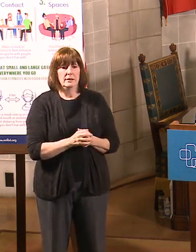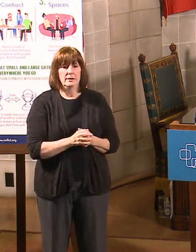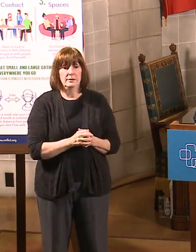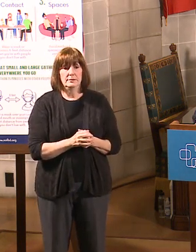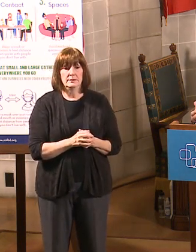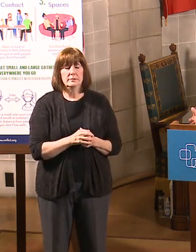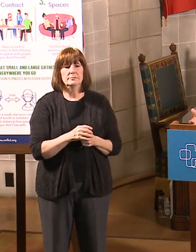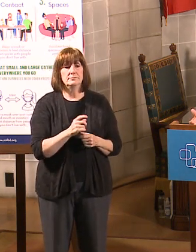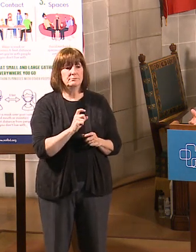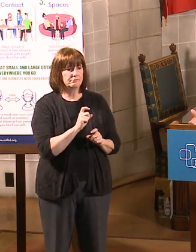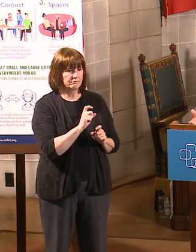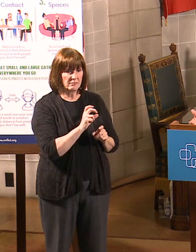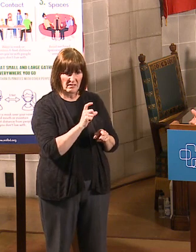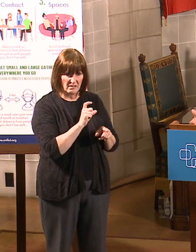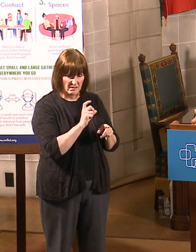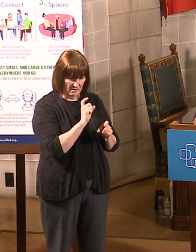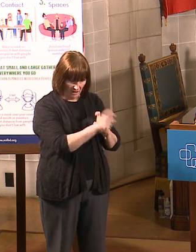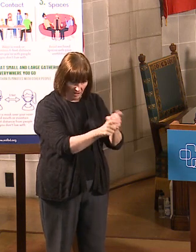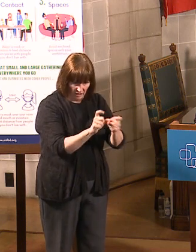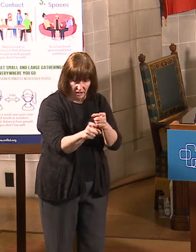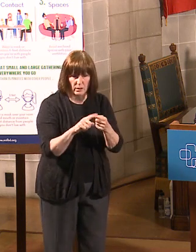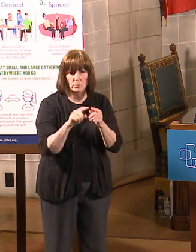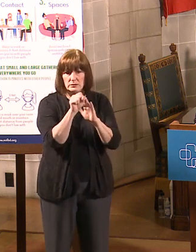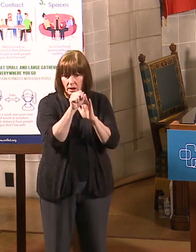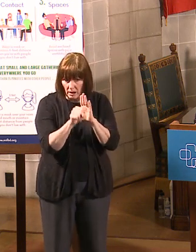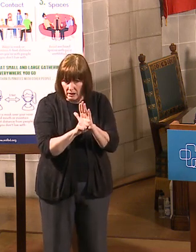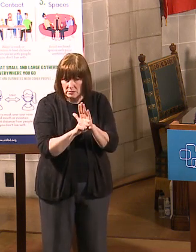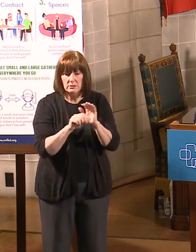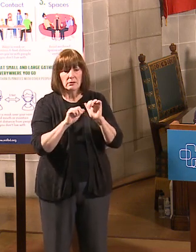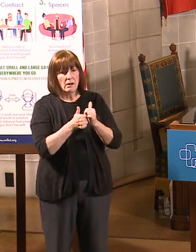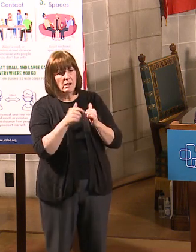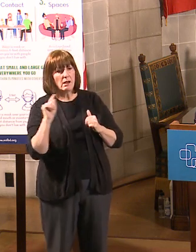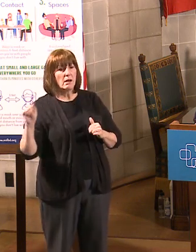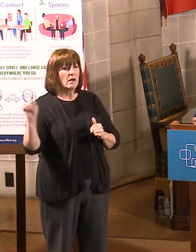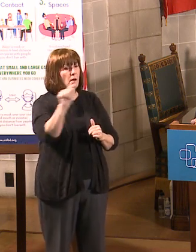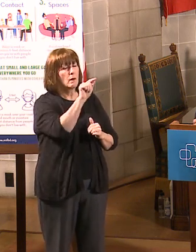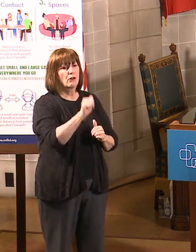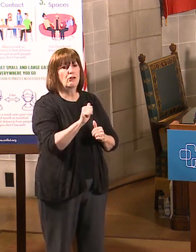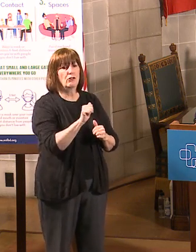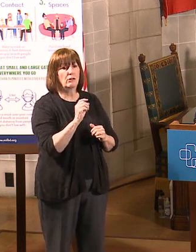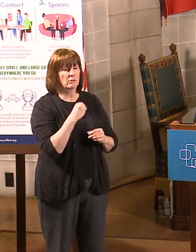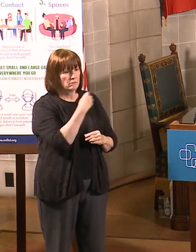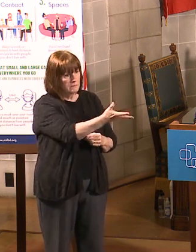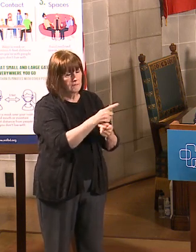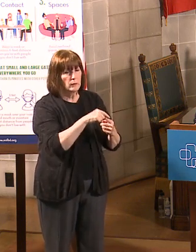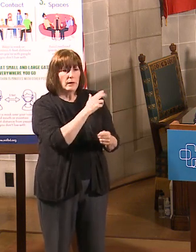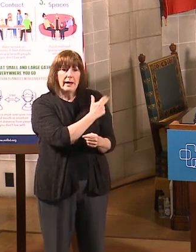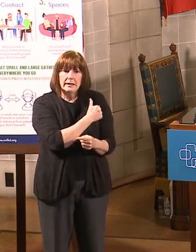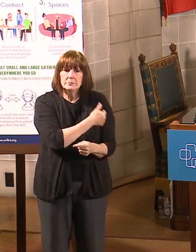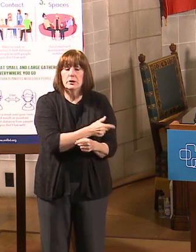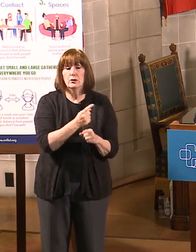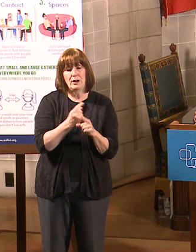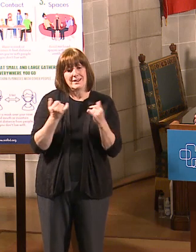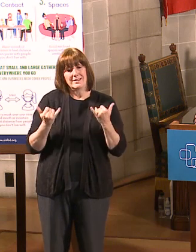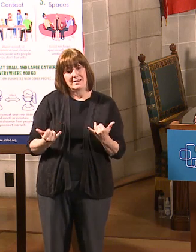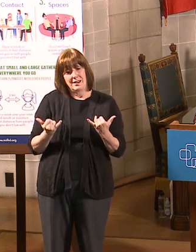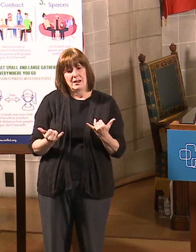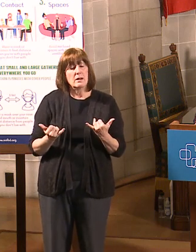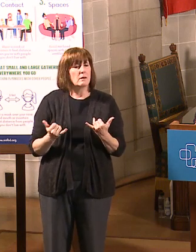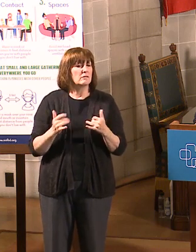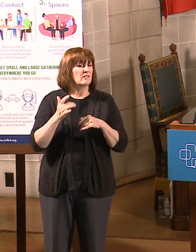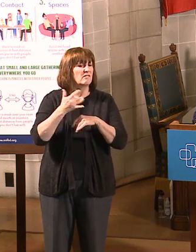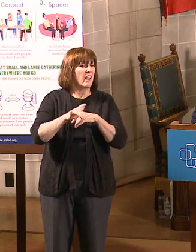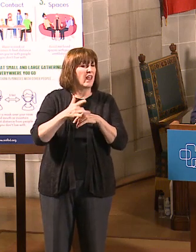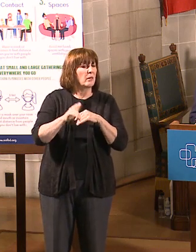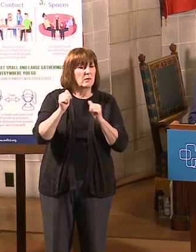was allocated to the states as far as how you could get it to the hospitals, but right now it's widely available